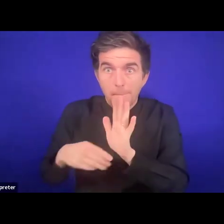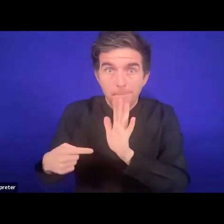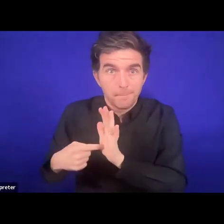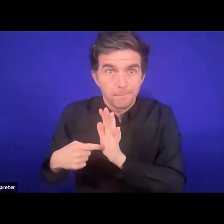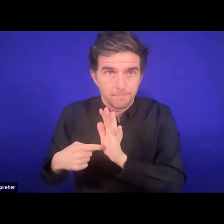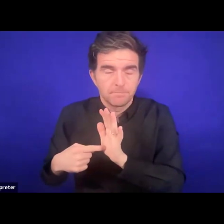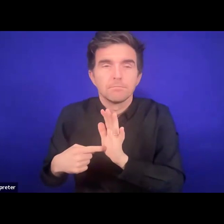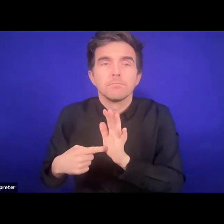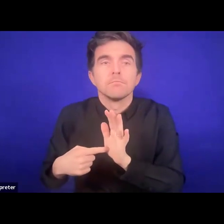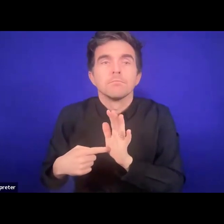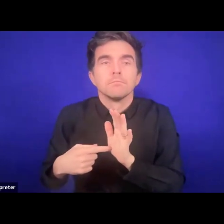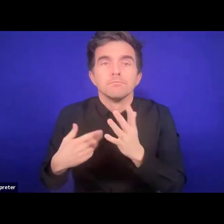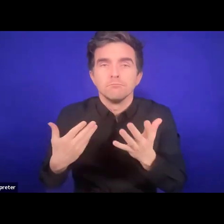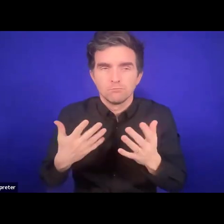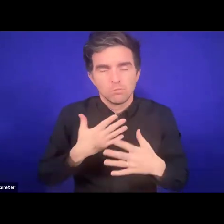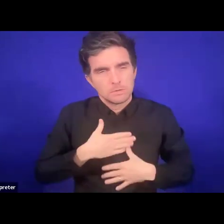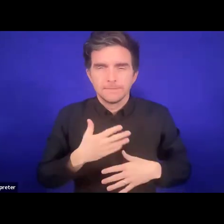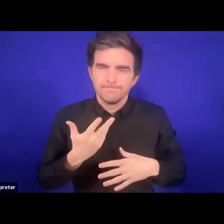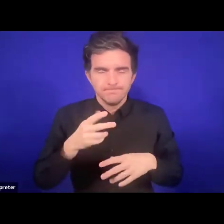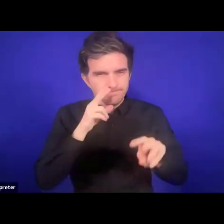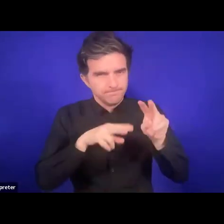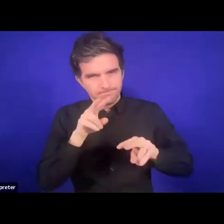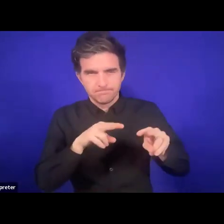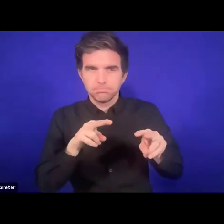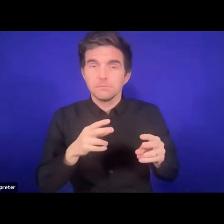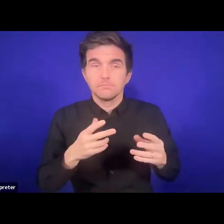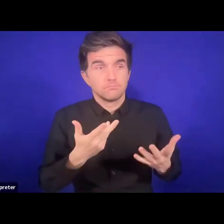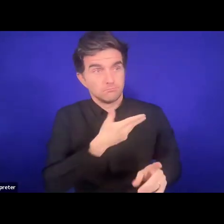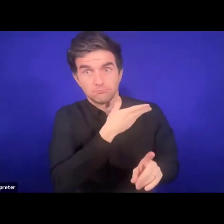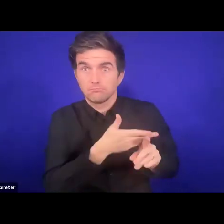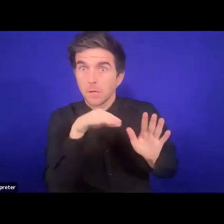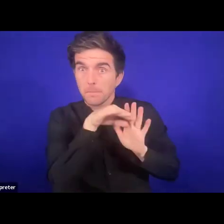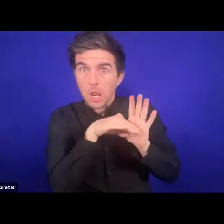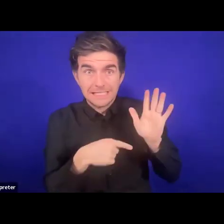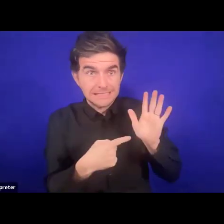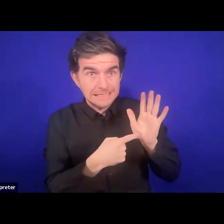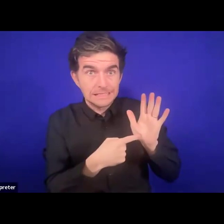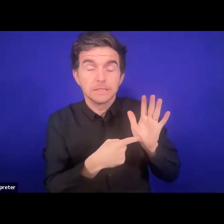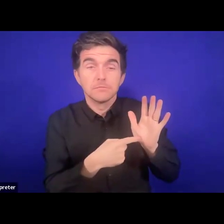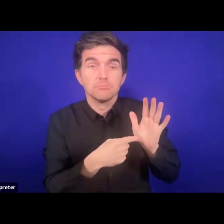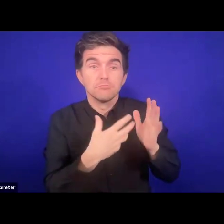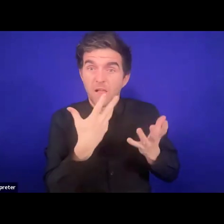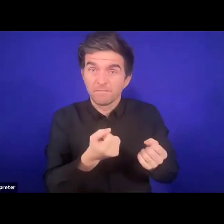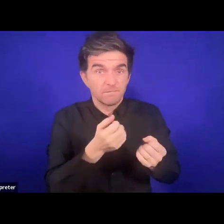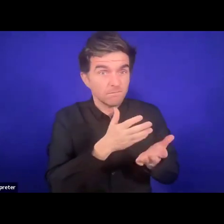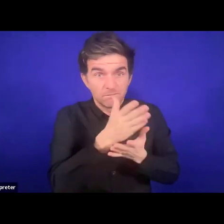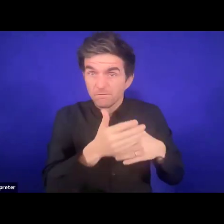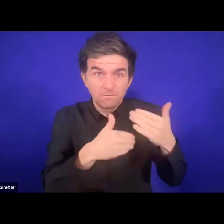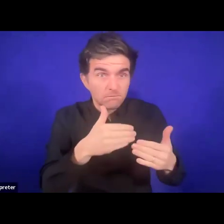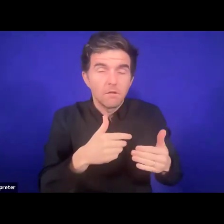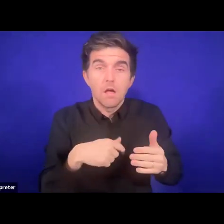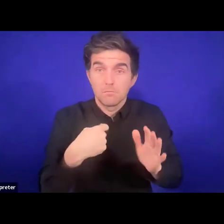government systems and mechanisms in place, which is, I think, the opportunity that we used based on